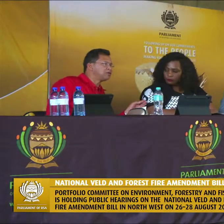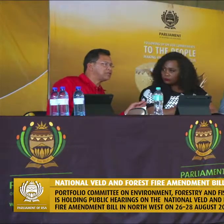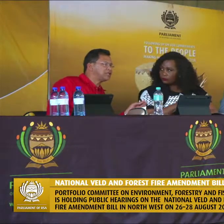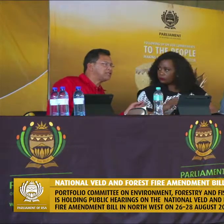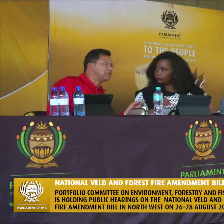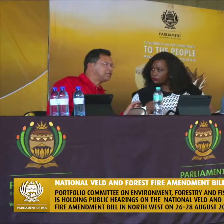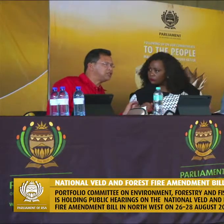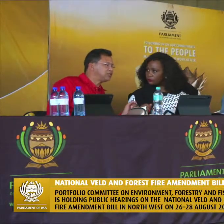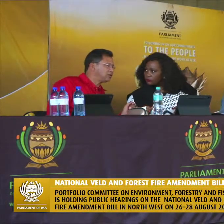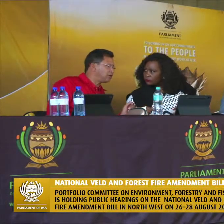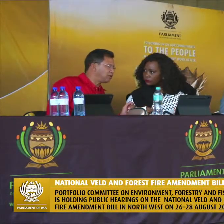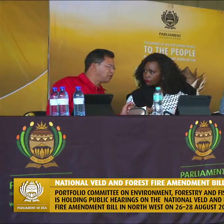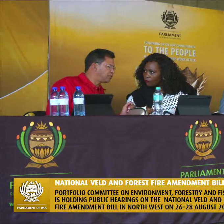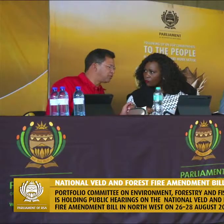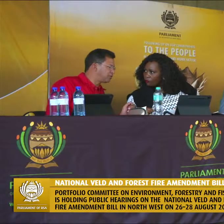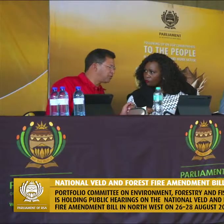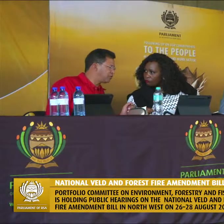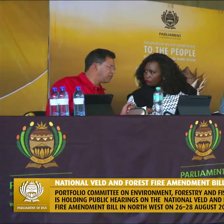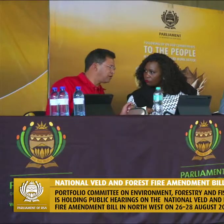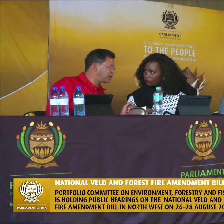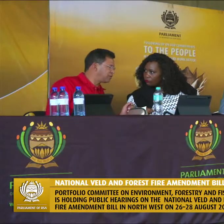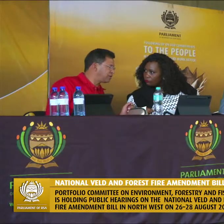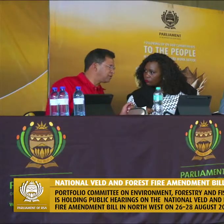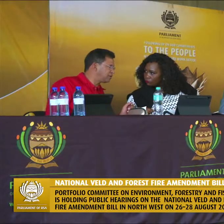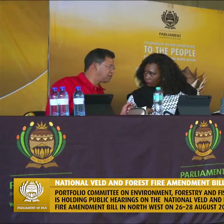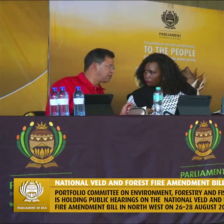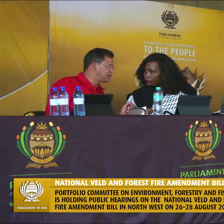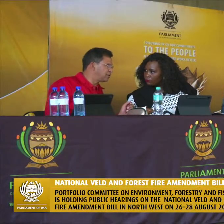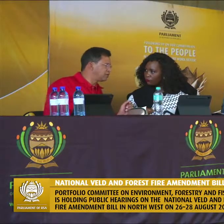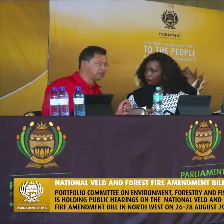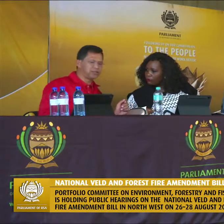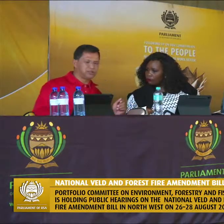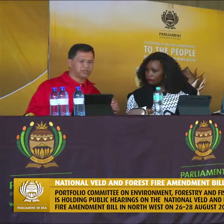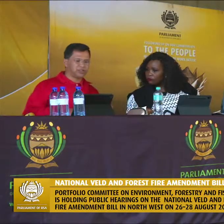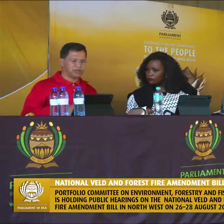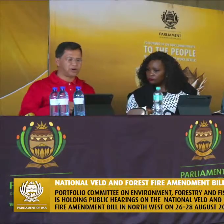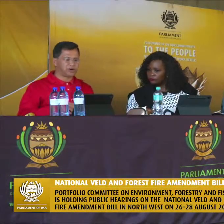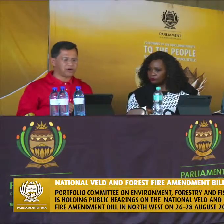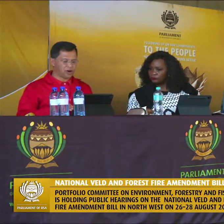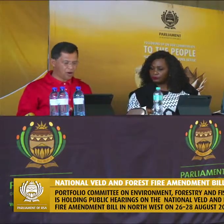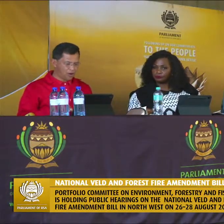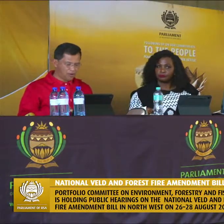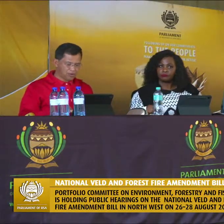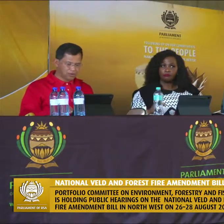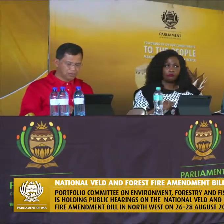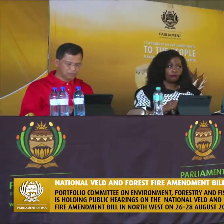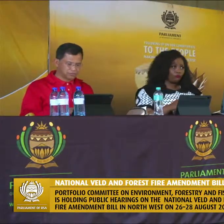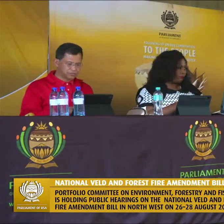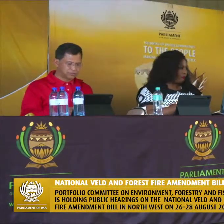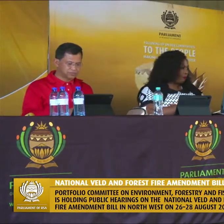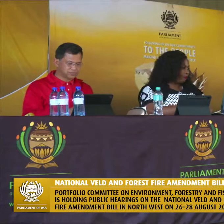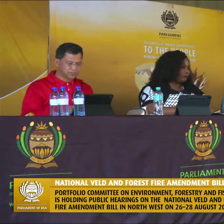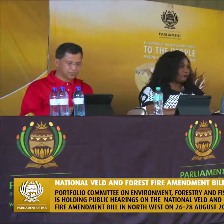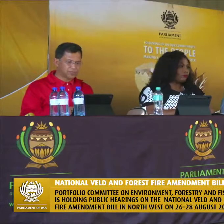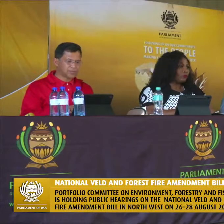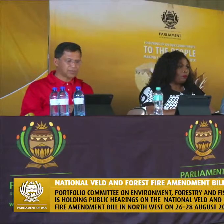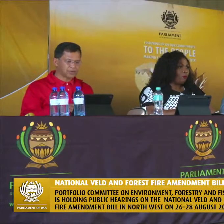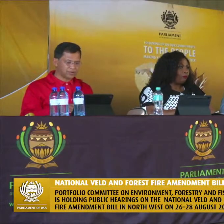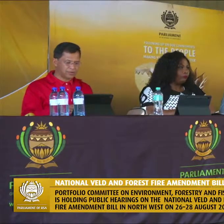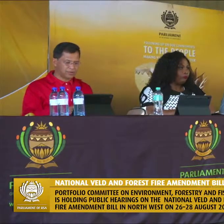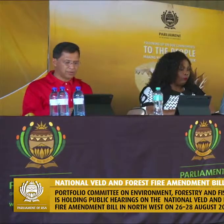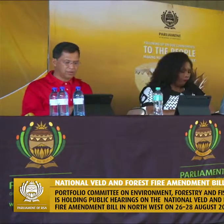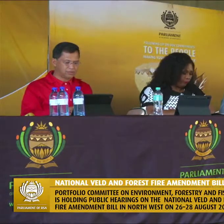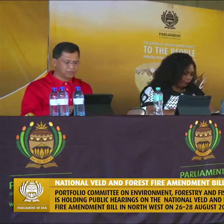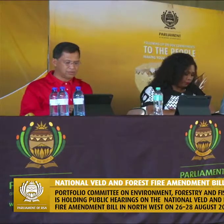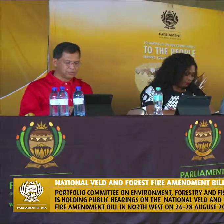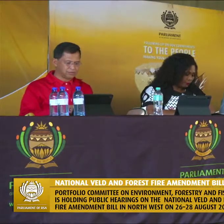representing and we go to issues uh let me let me let me set my timer quickly it looks like hey there's a